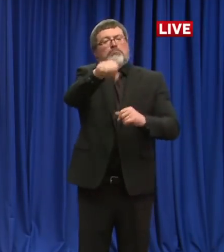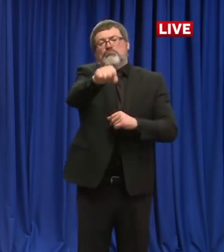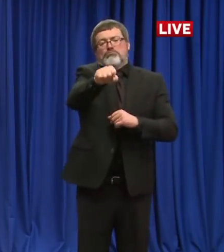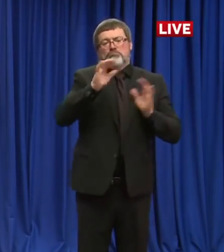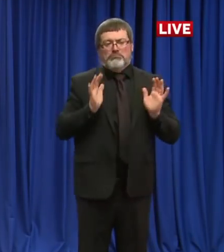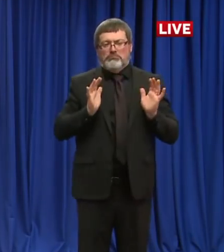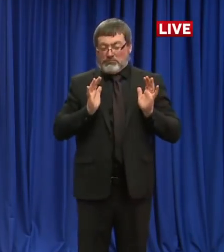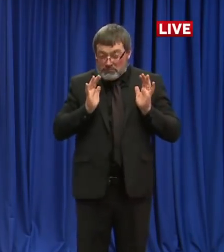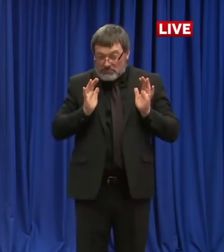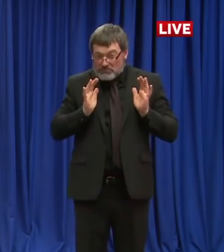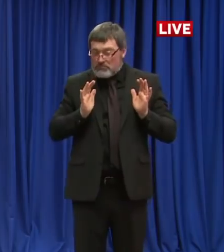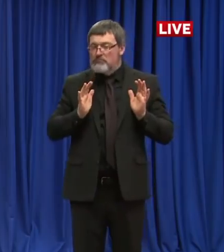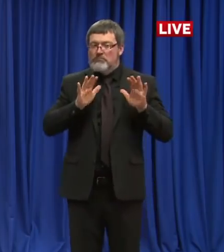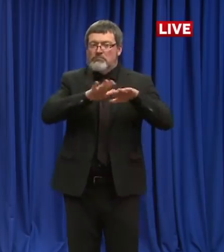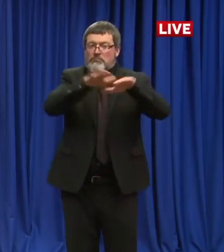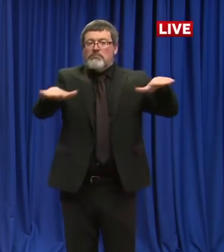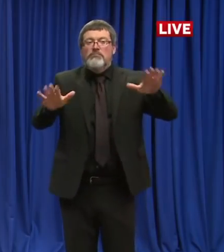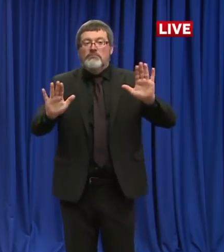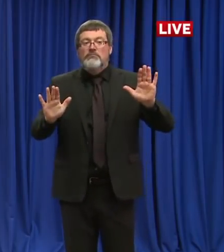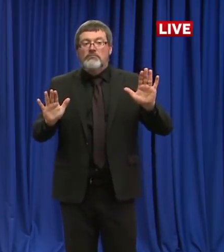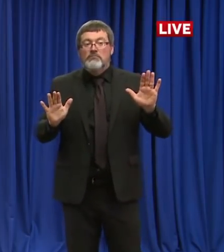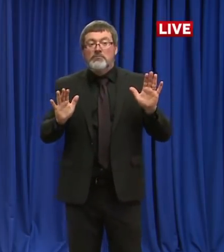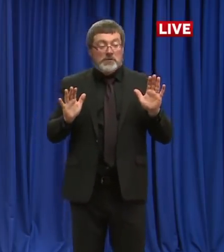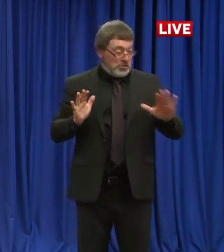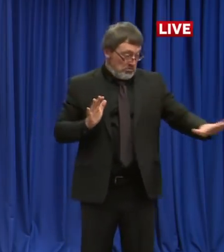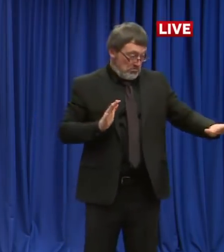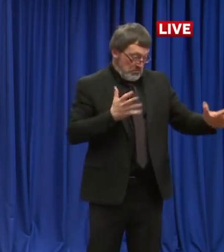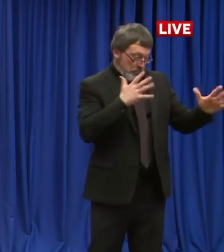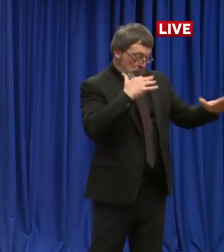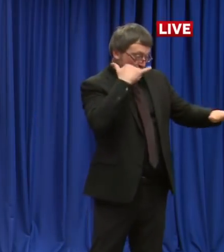We're all set. Okay. So we're all set. Anything else, uh, for folks in the room?